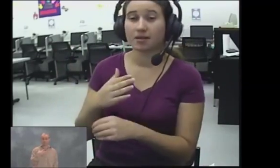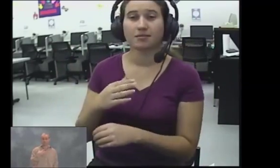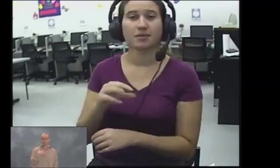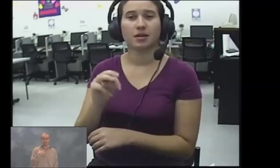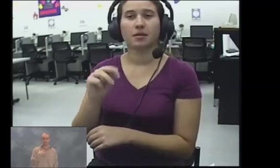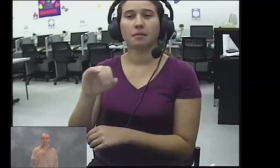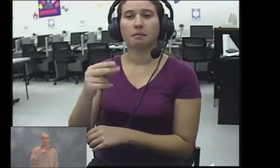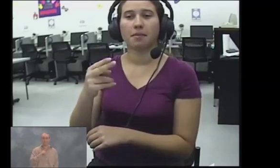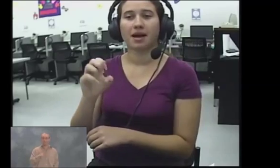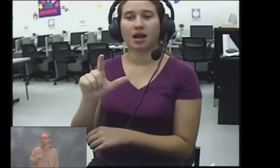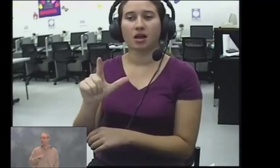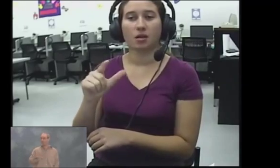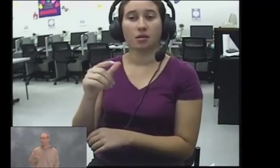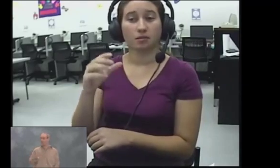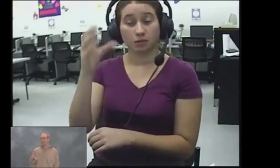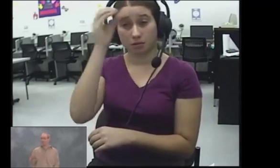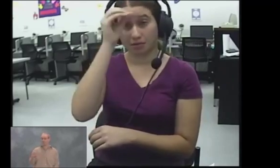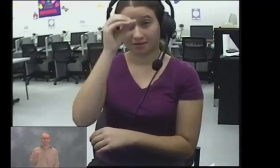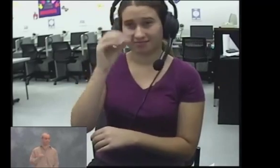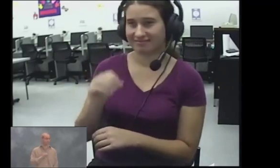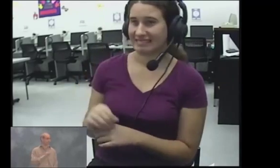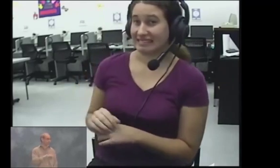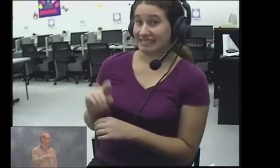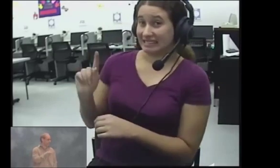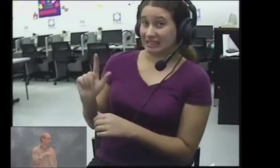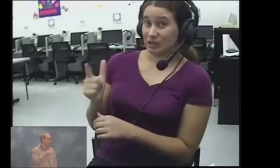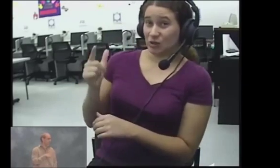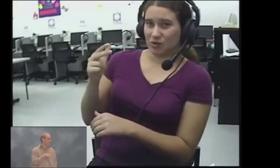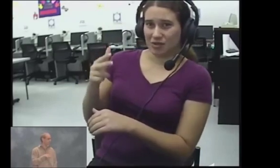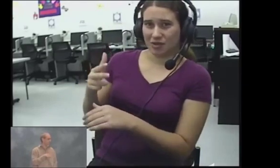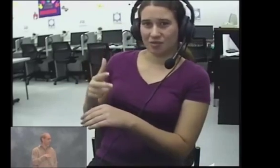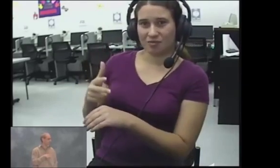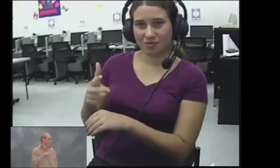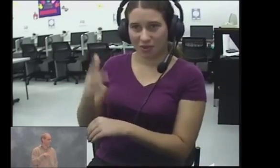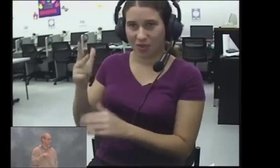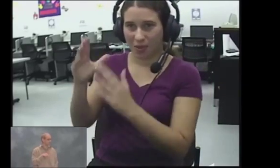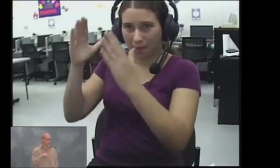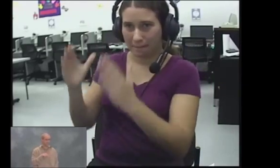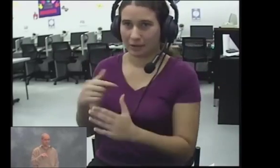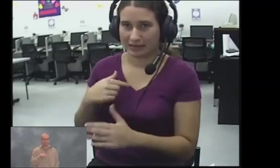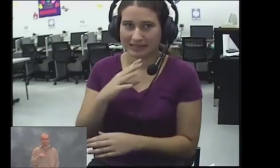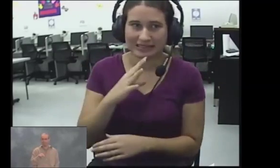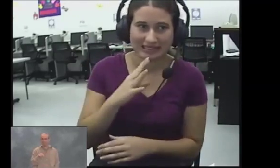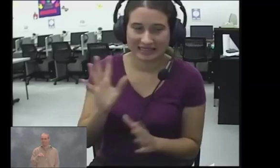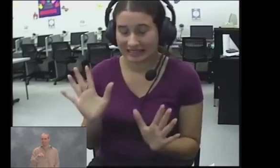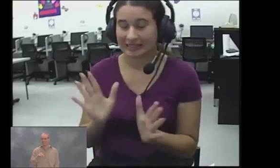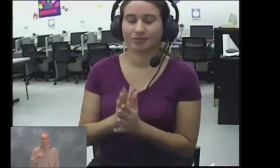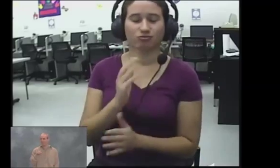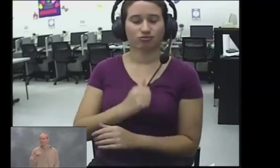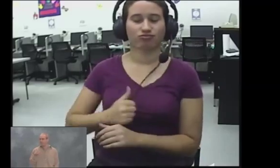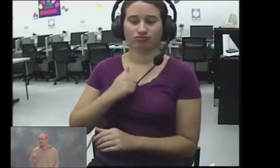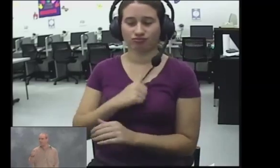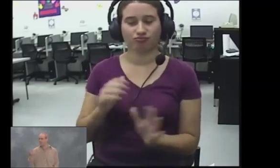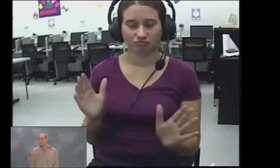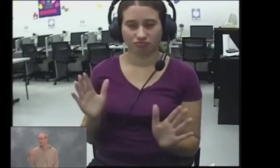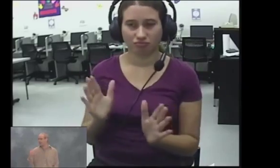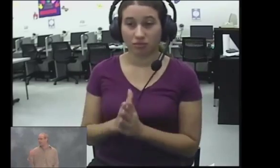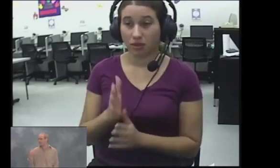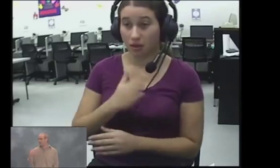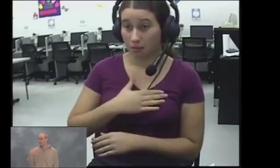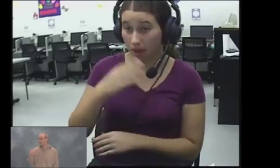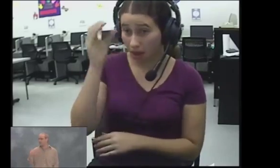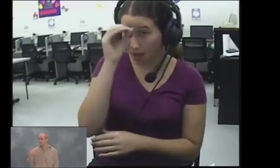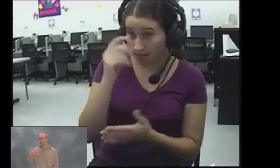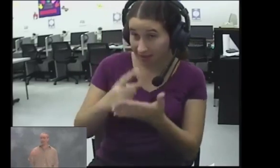opinion. I think that's probably the only time I'm going to speak about myself in the third person. So Please excuse me. We're not talking about